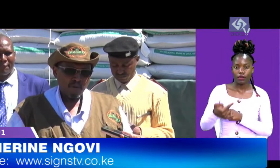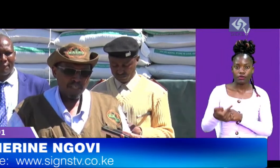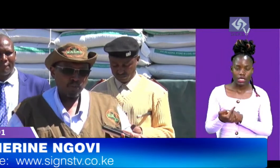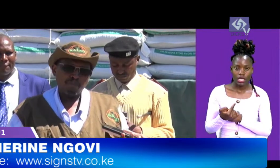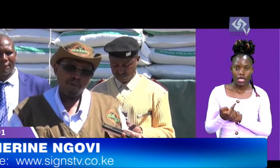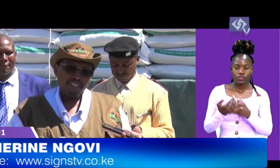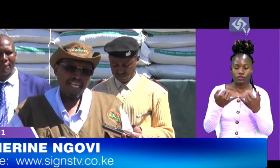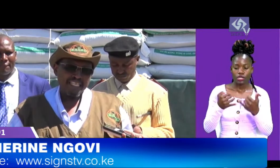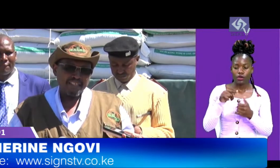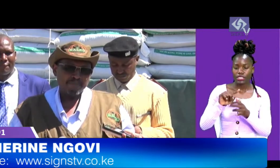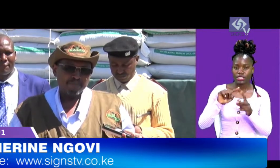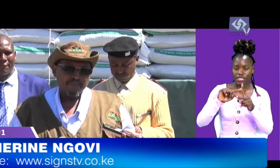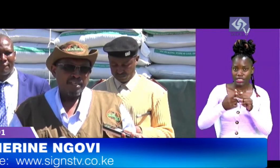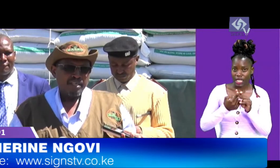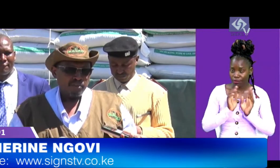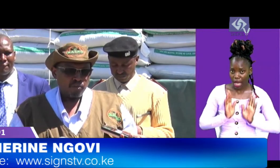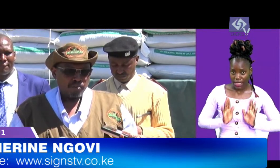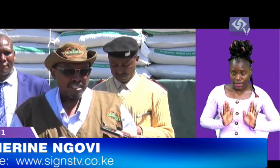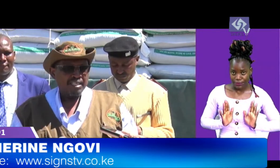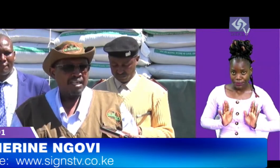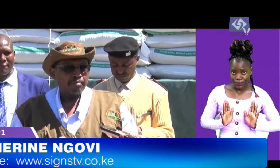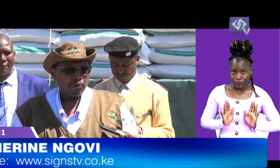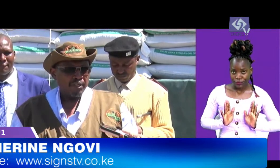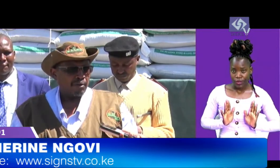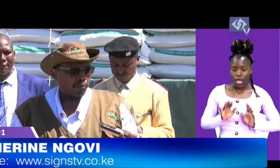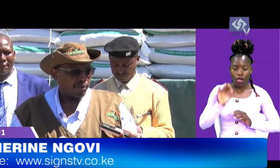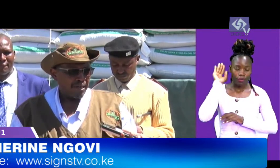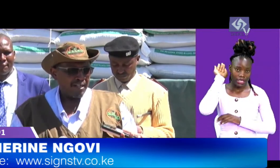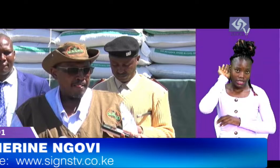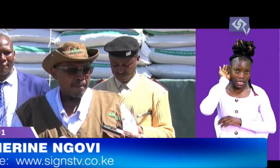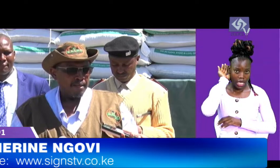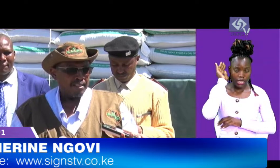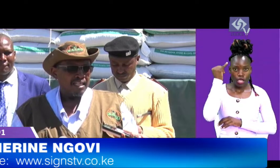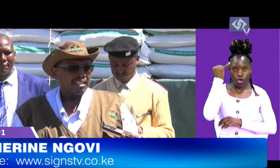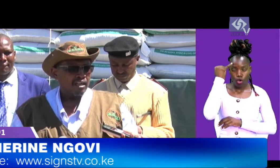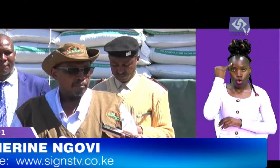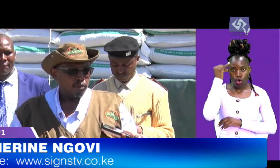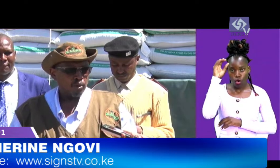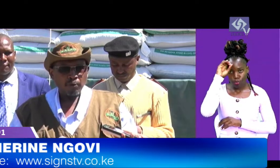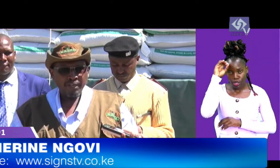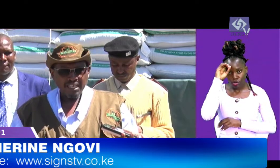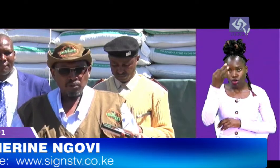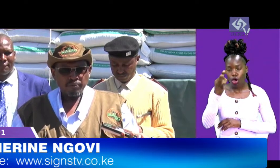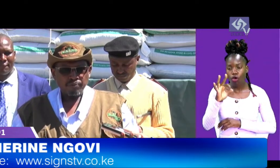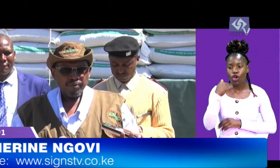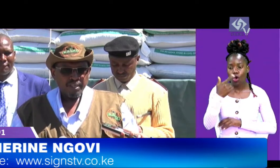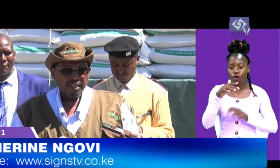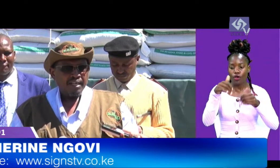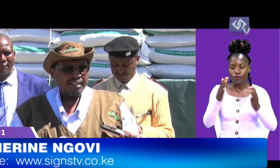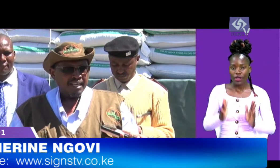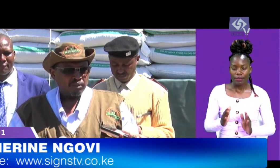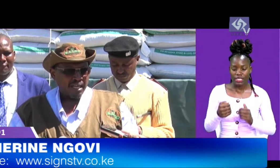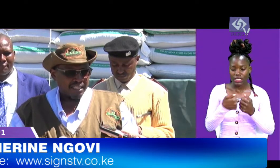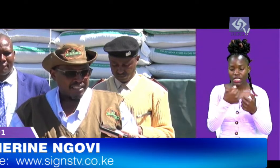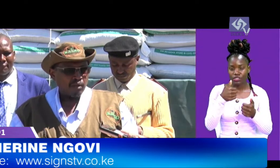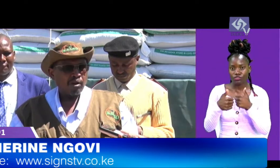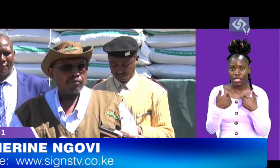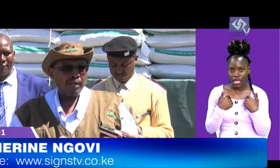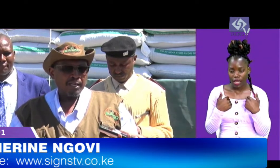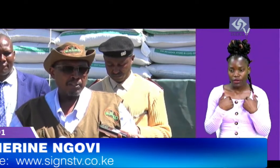mwanzo tu, umeona saa hii. Tumesikia maoni ya wakulima, zile changamoto wako nazo, na tutahakikisha kwamba